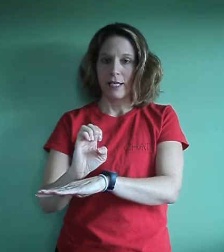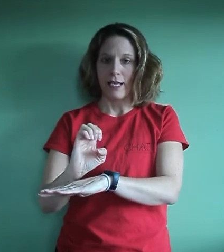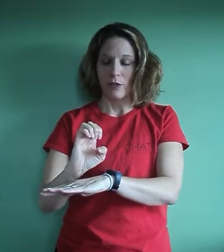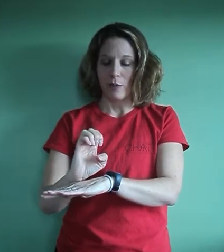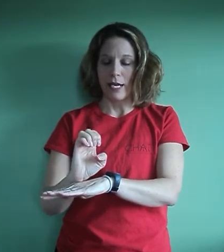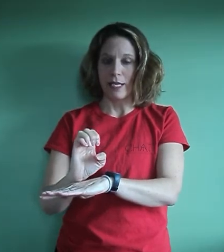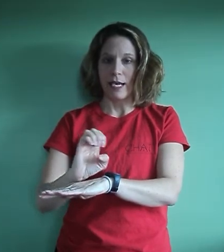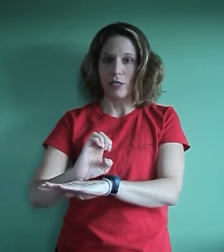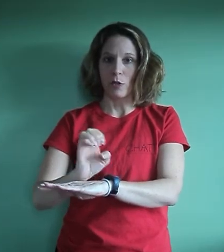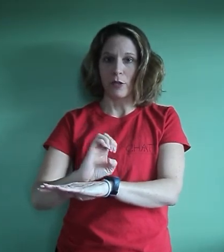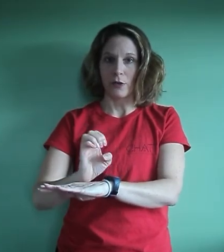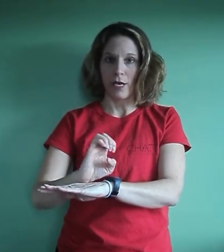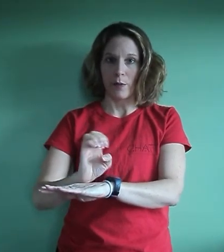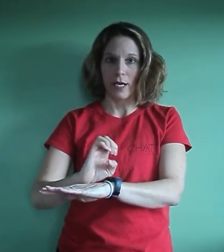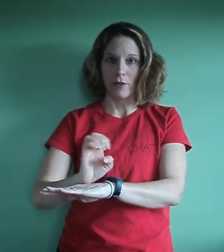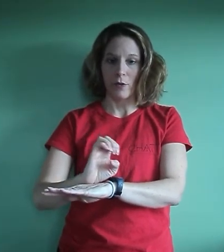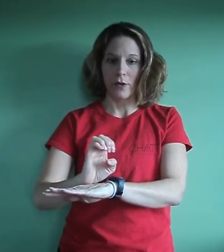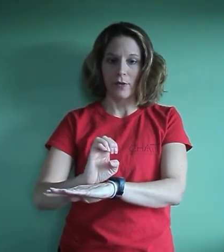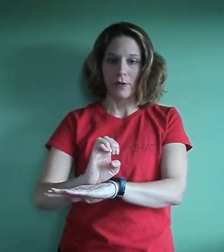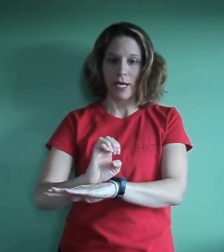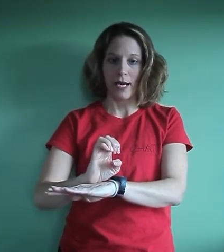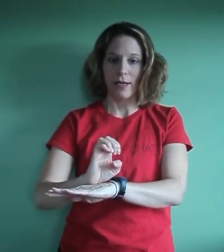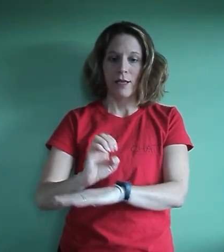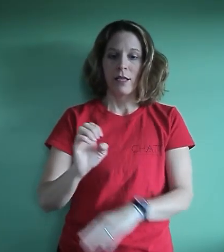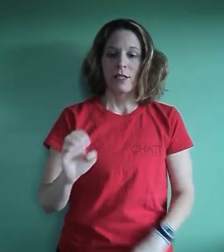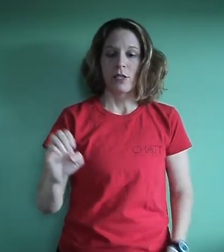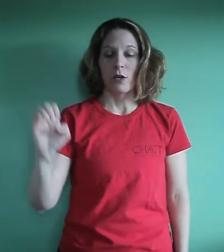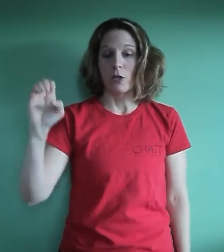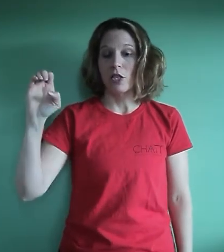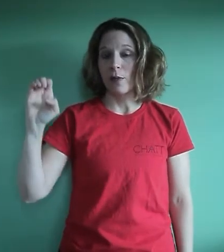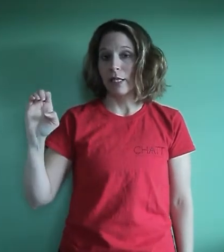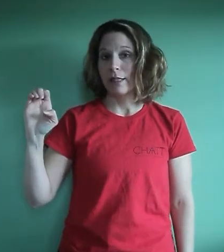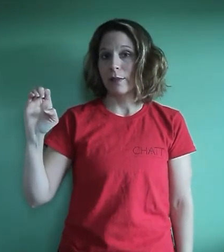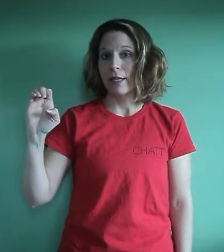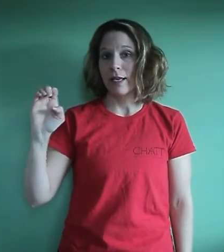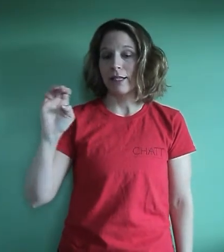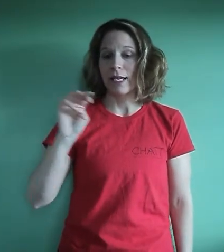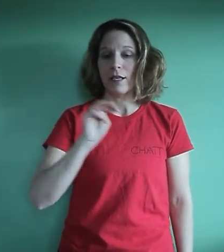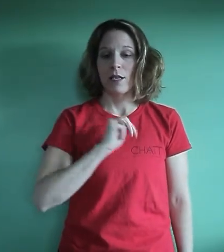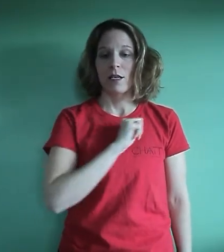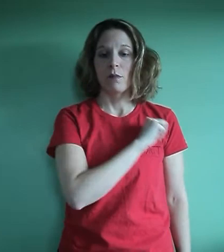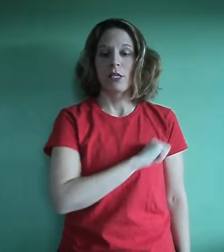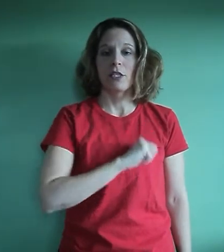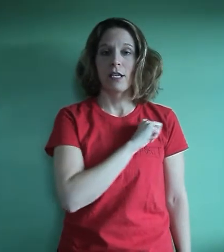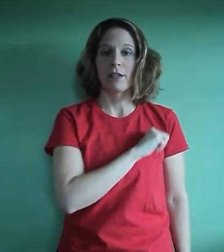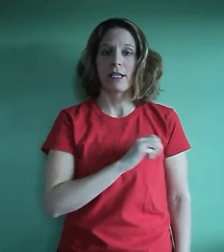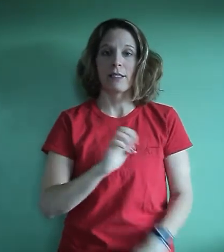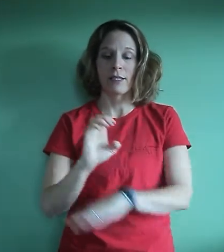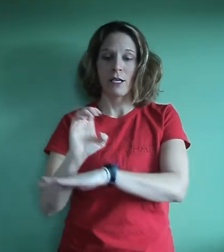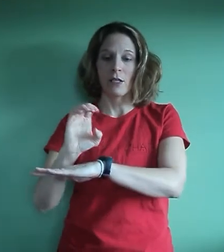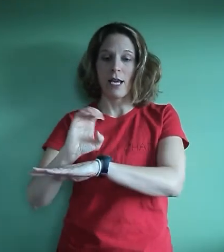and you're going to make an E and just wiggle your hand back and forth. Okay? So Jim and Elizabeth Elliot, missionaries to